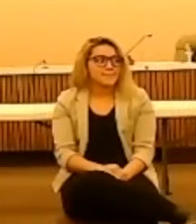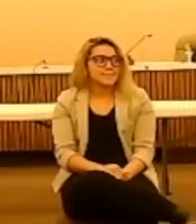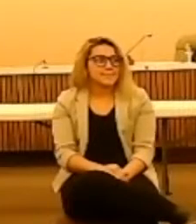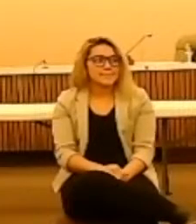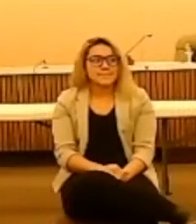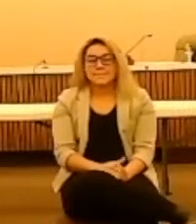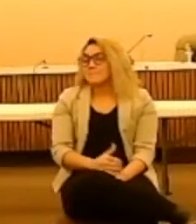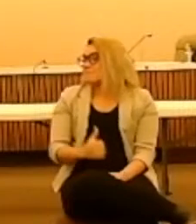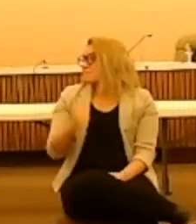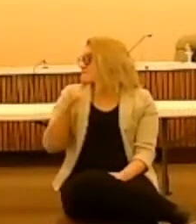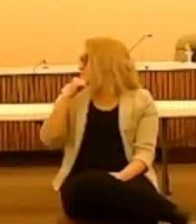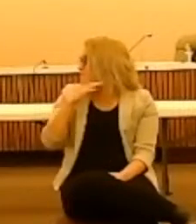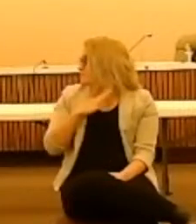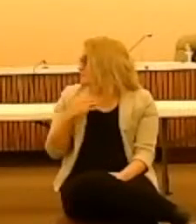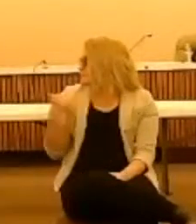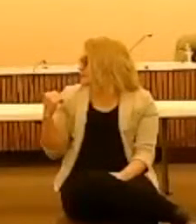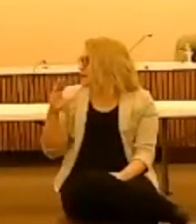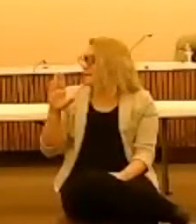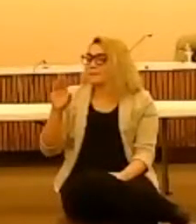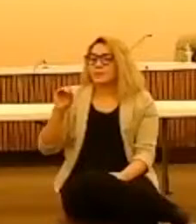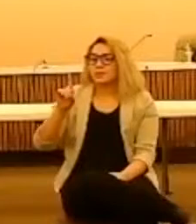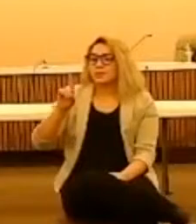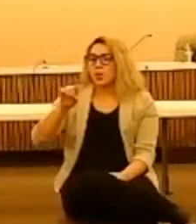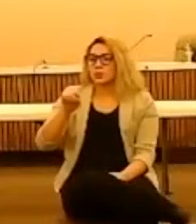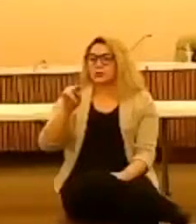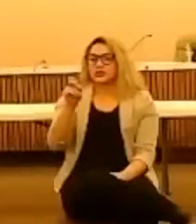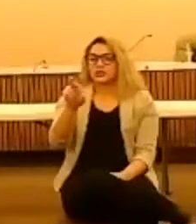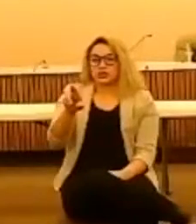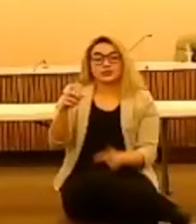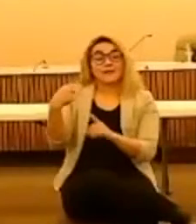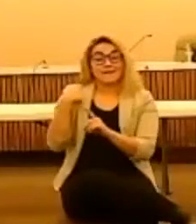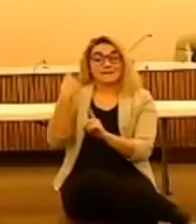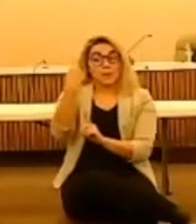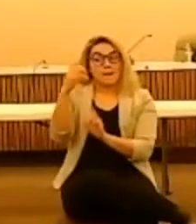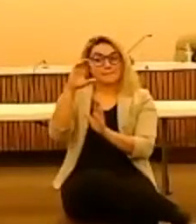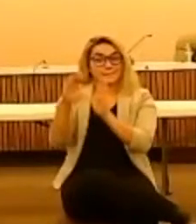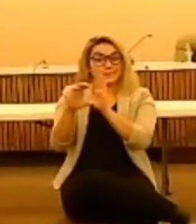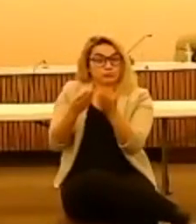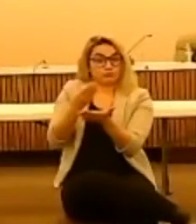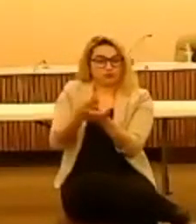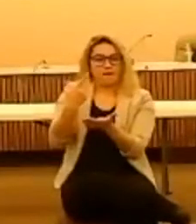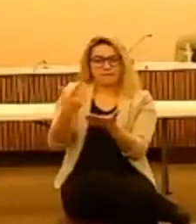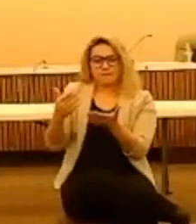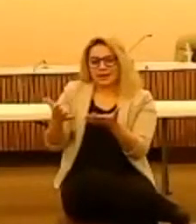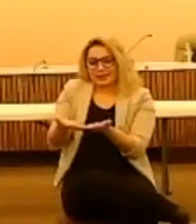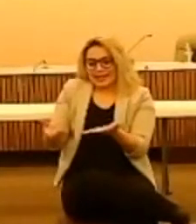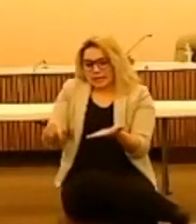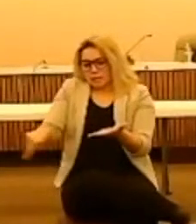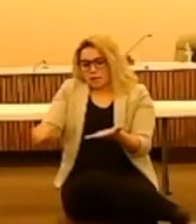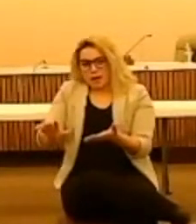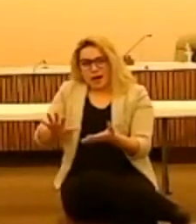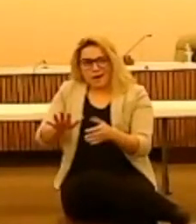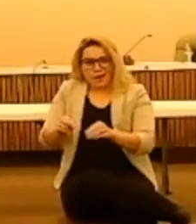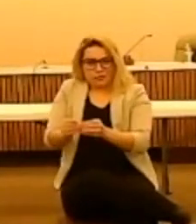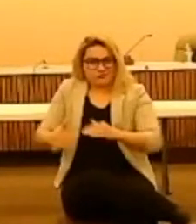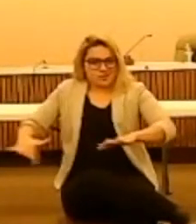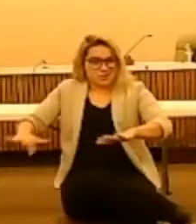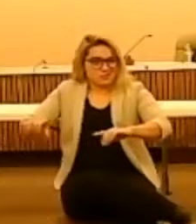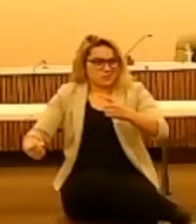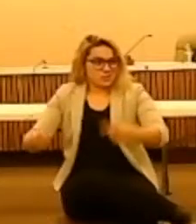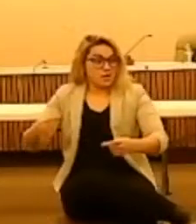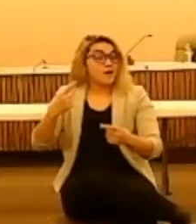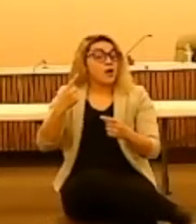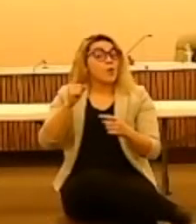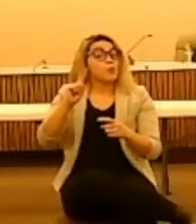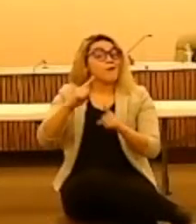Steve, there is a picture that shows a bunch of stuff on the ground. Doesn't necessarily look like, though, that it's been shed from that